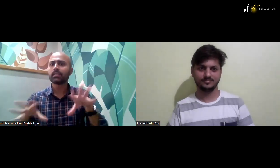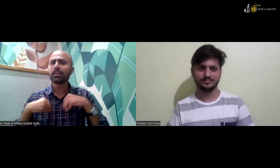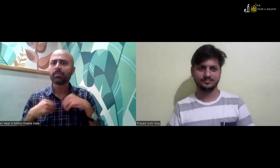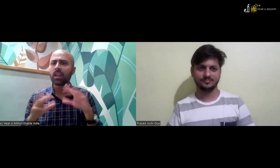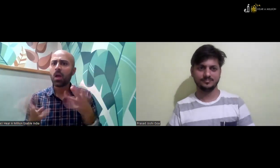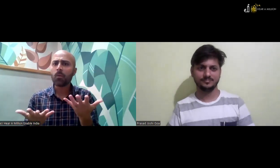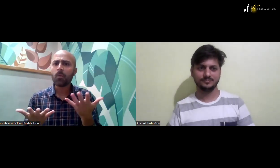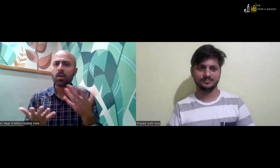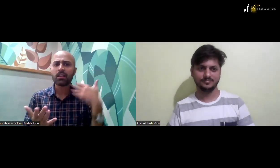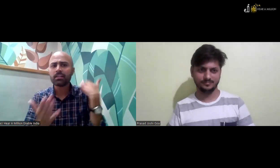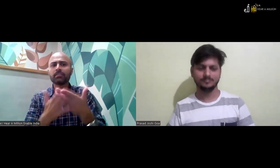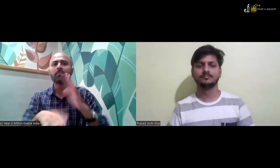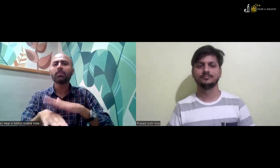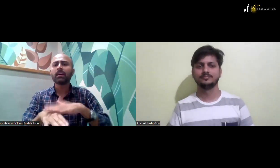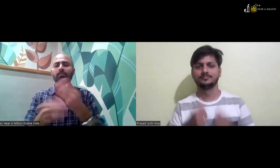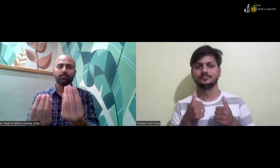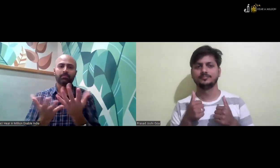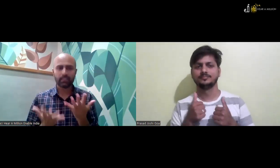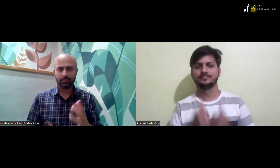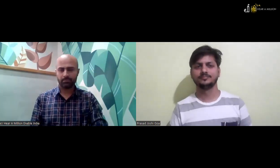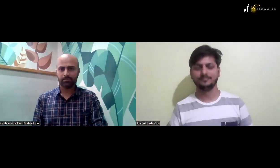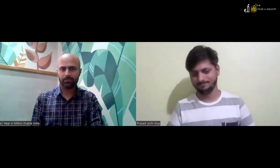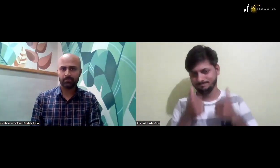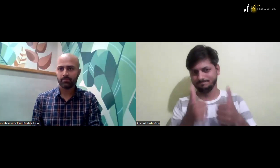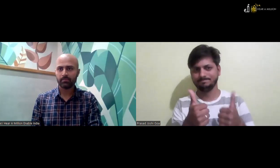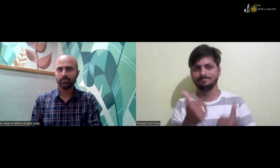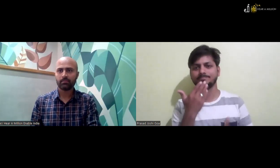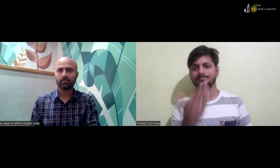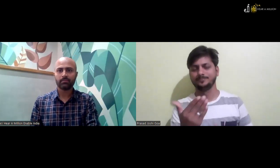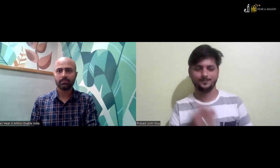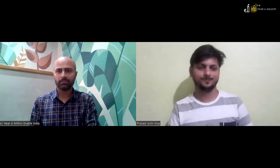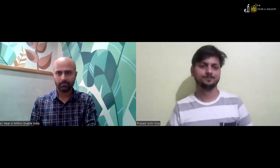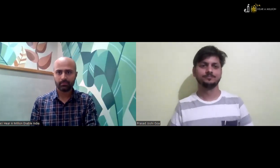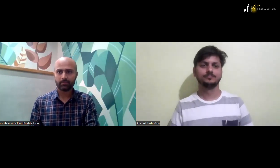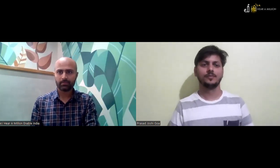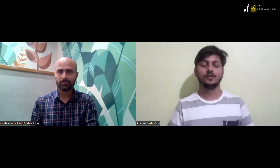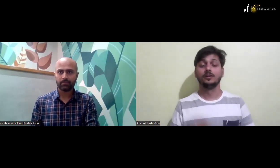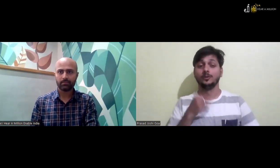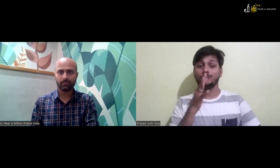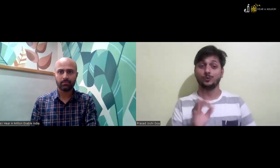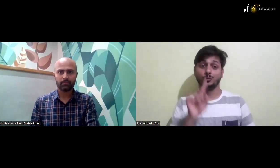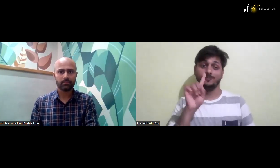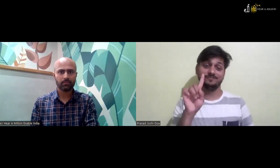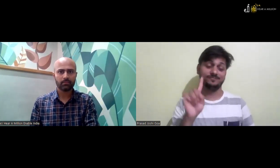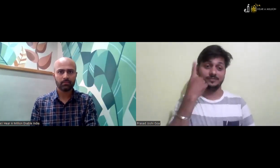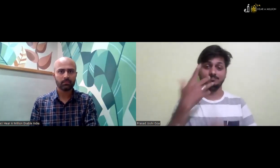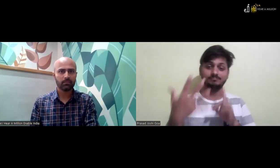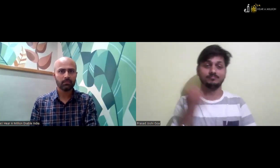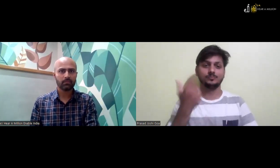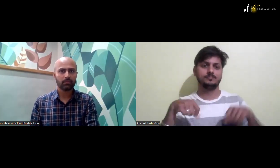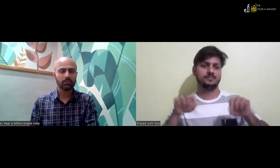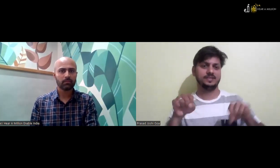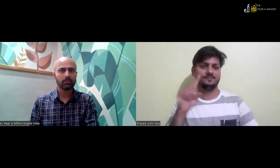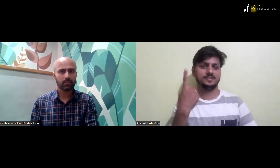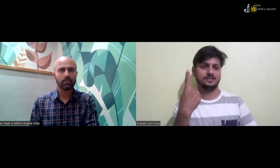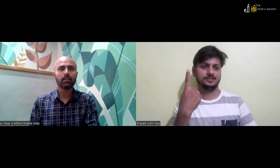help of agent? I mean, how did they accept you being a deaf person? They provide you the driving license. Prasad here.